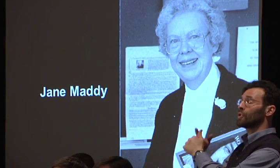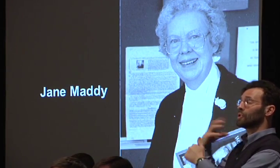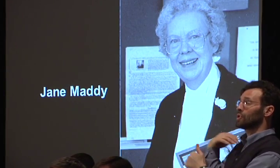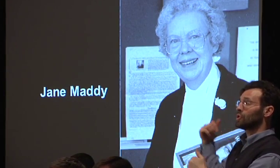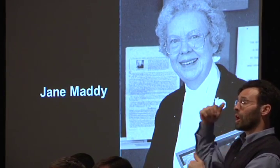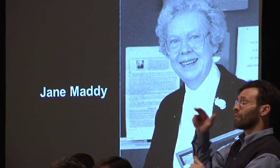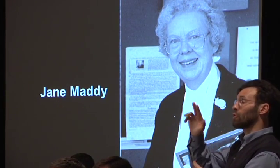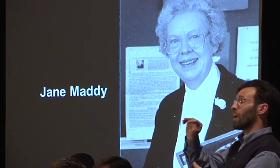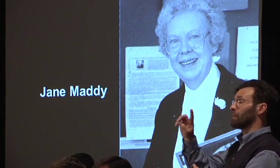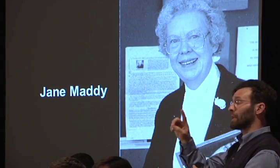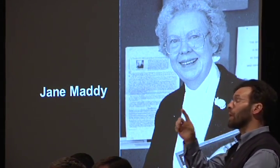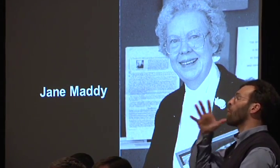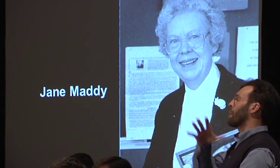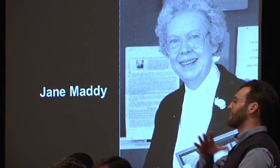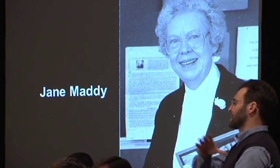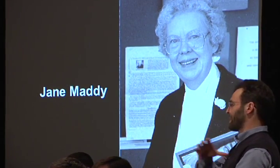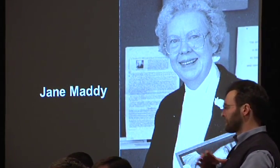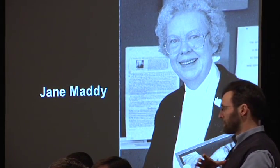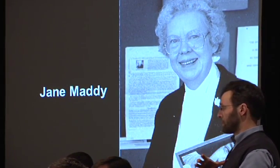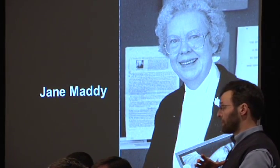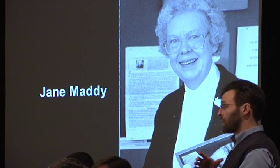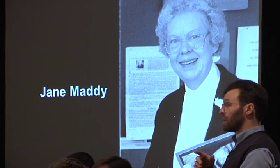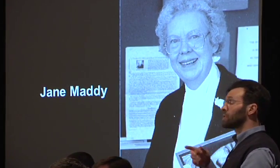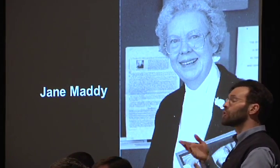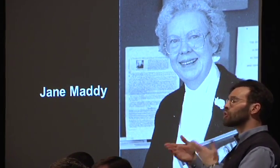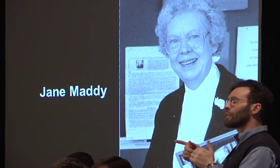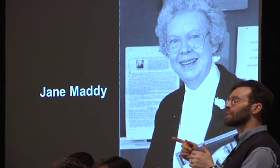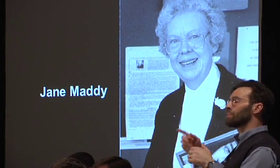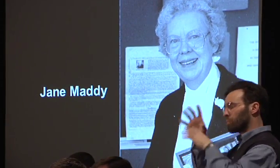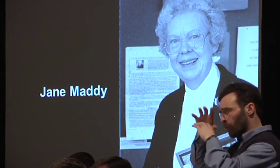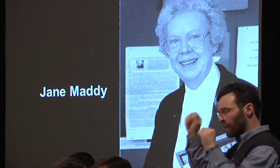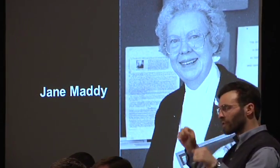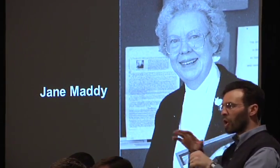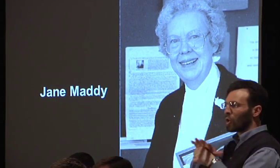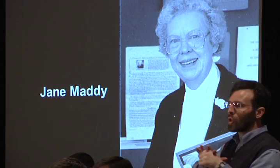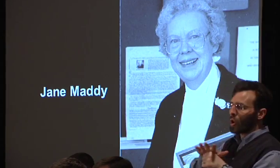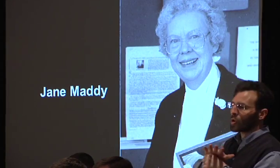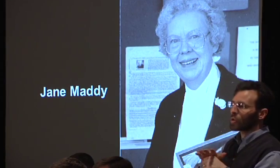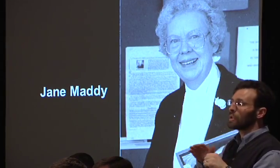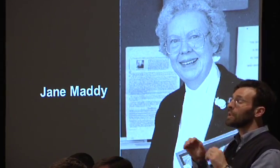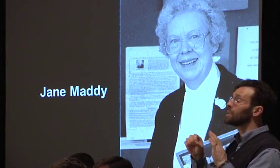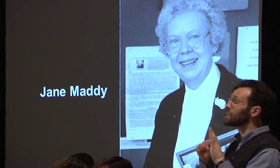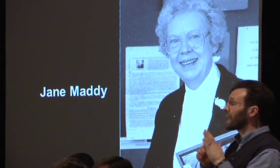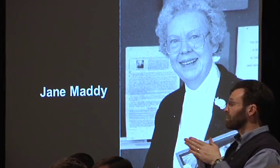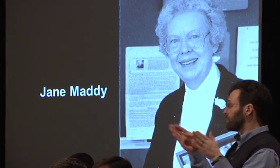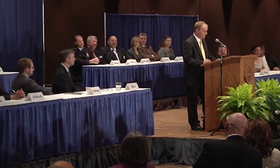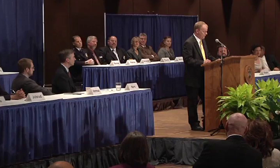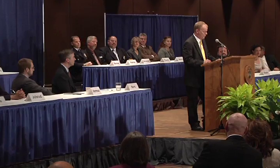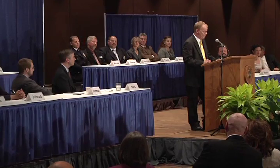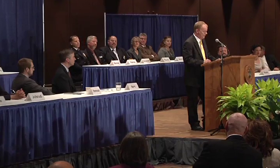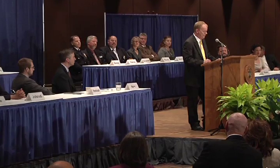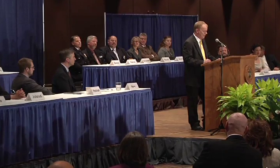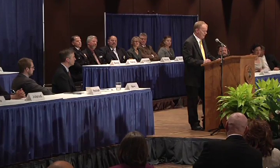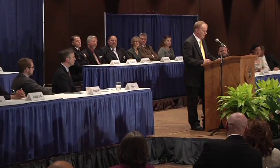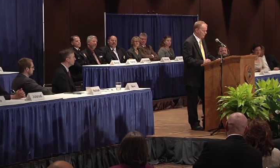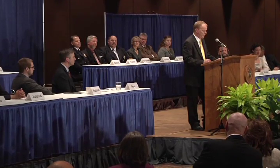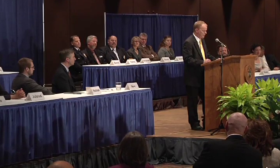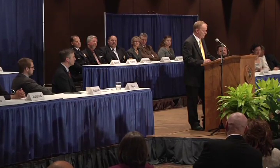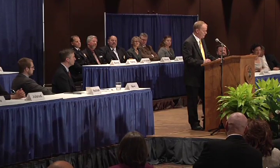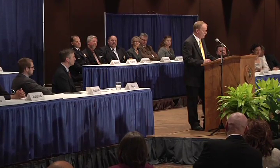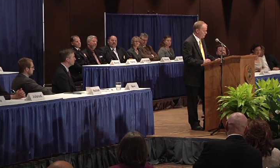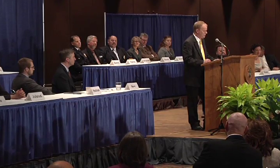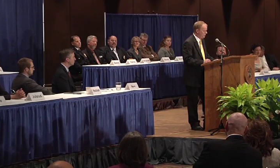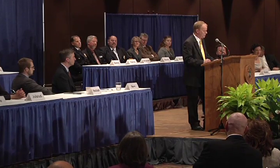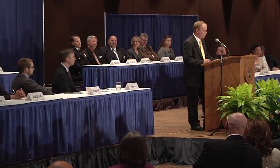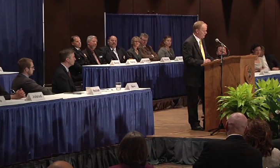Women's Commission. She served as president of the local and state branches of the American Association for University Women, and in her